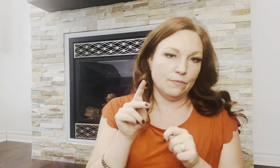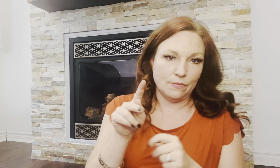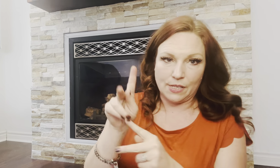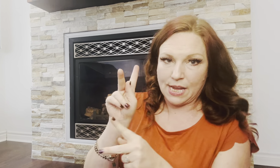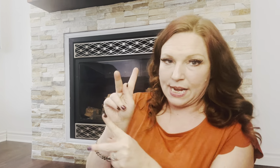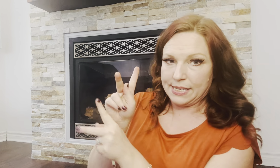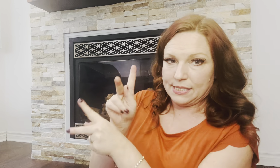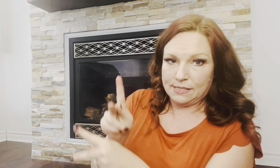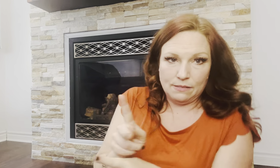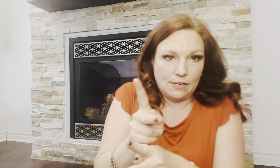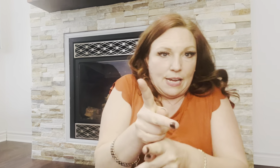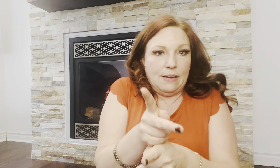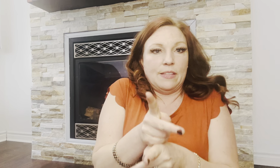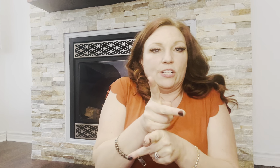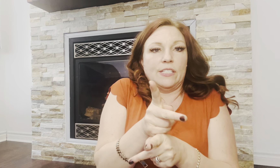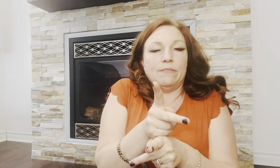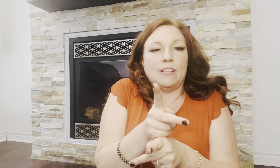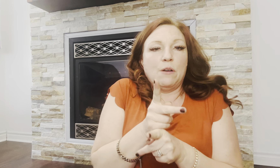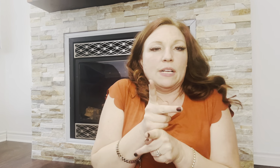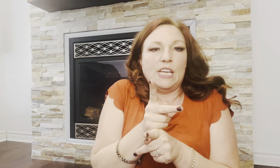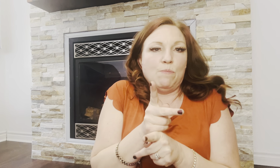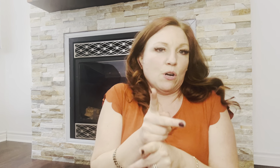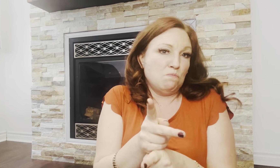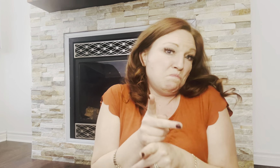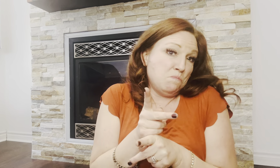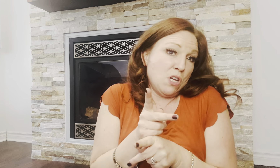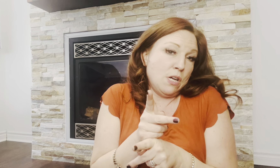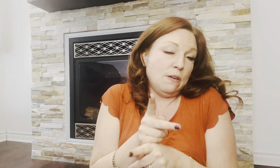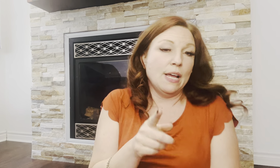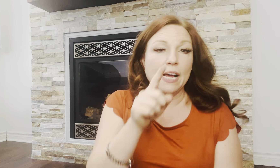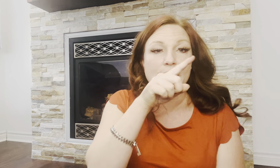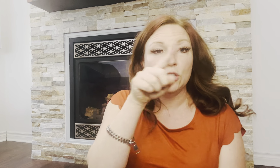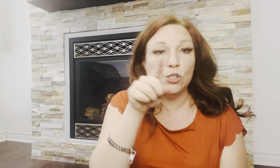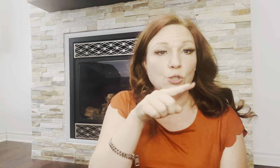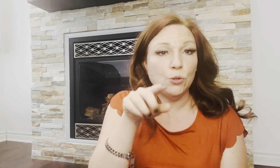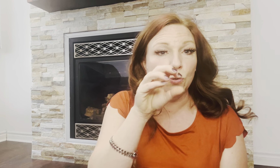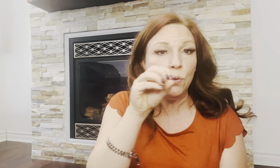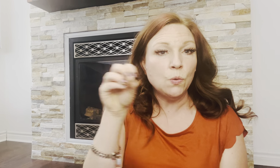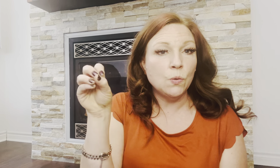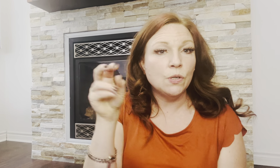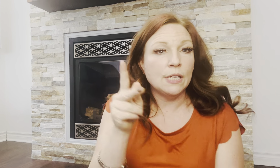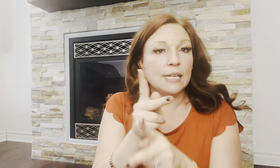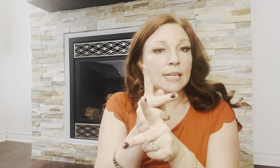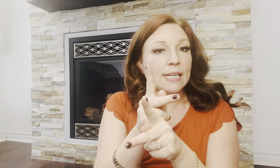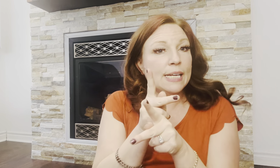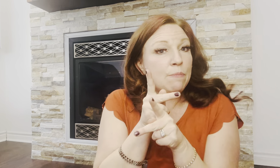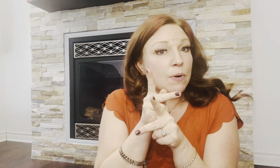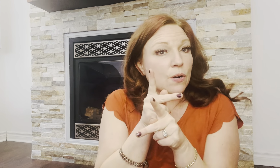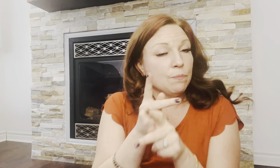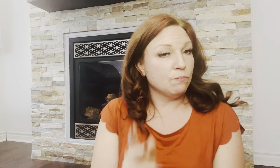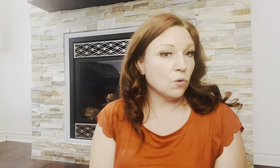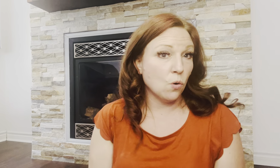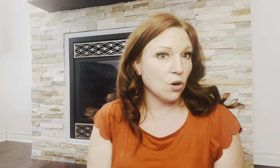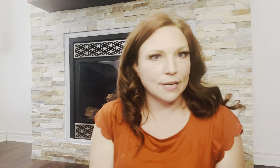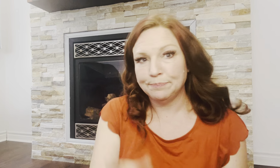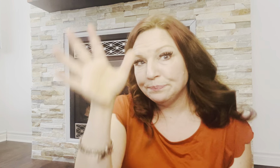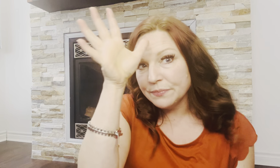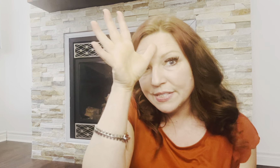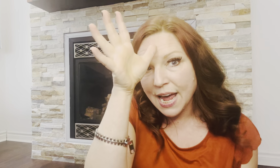the K's, okay? They just sit flat, keeper, okay? A zoo keeper, or a dad,